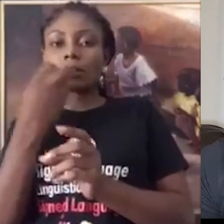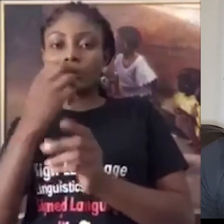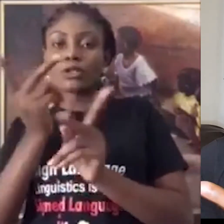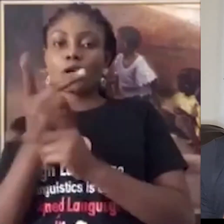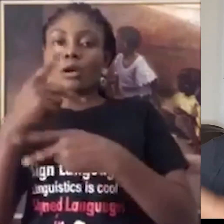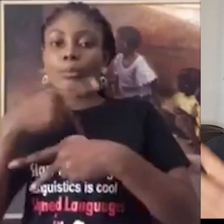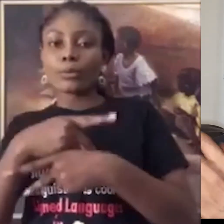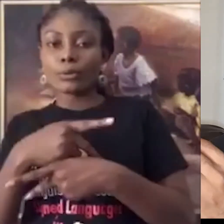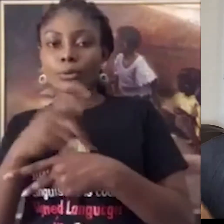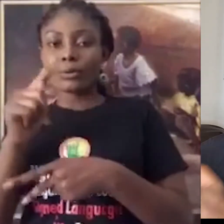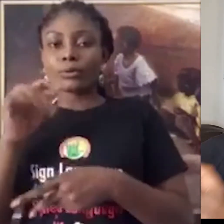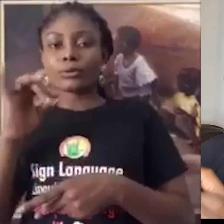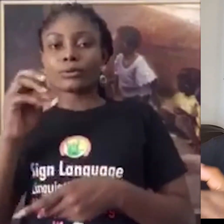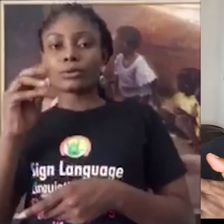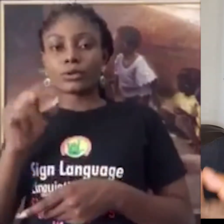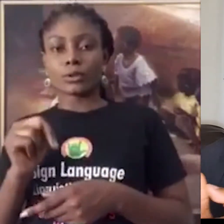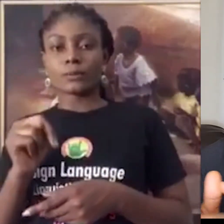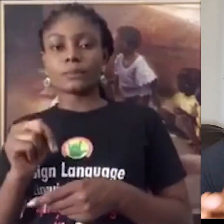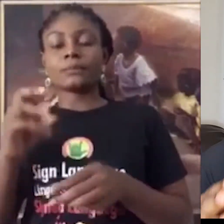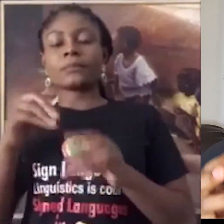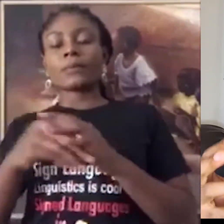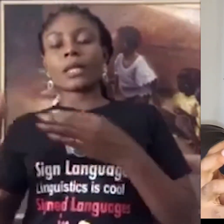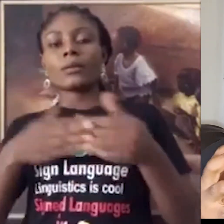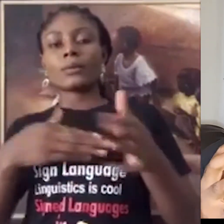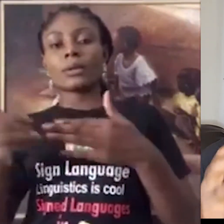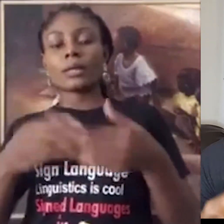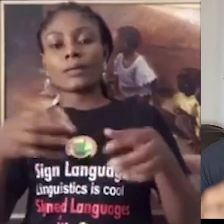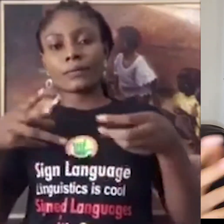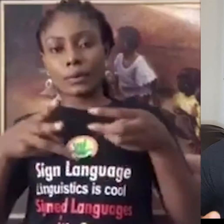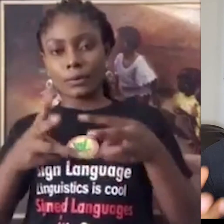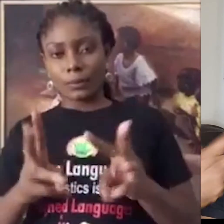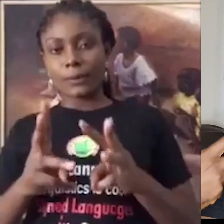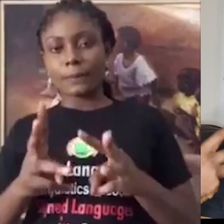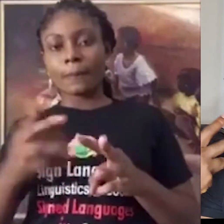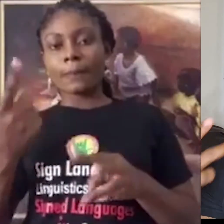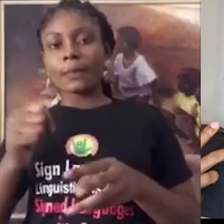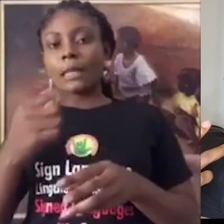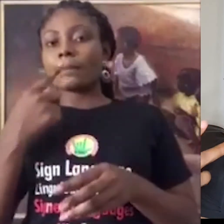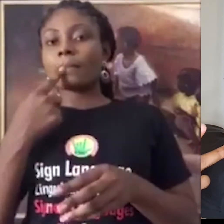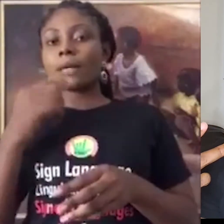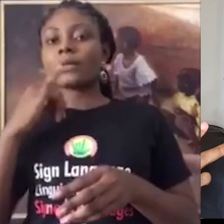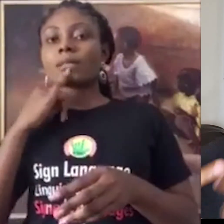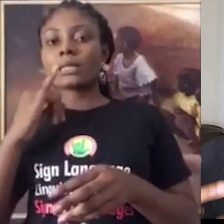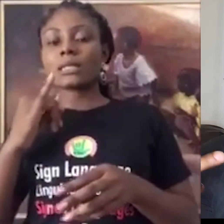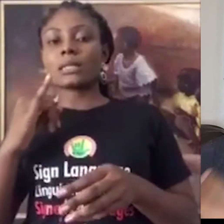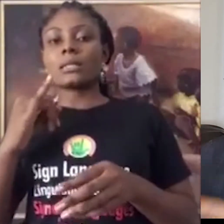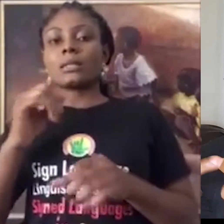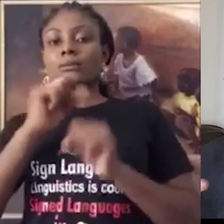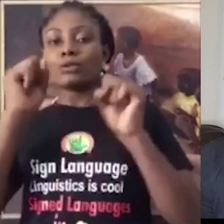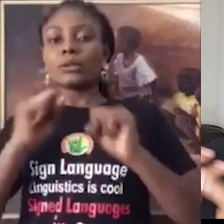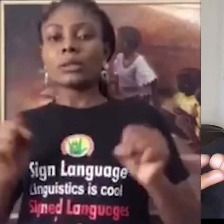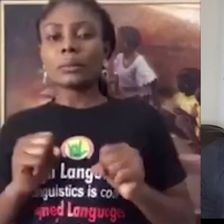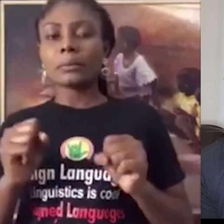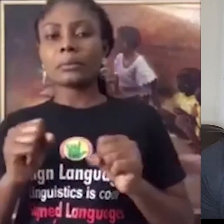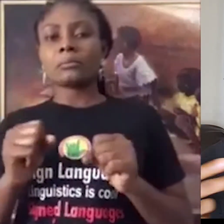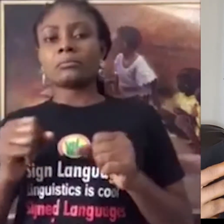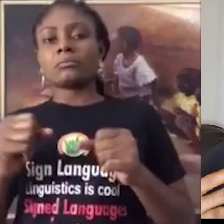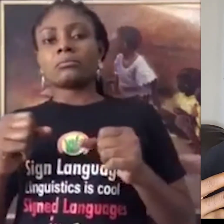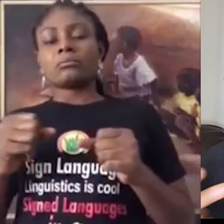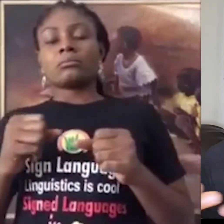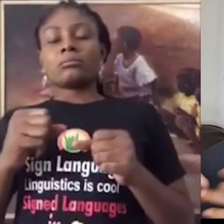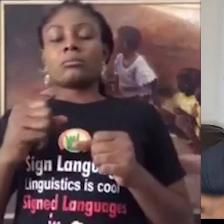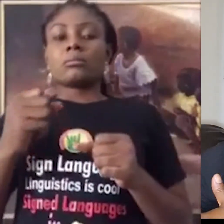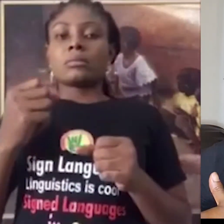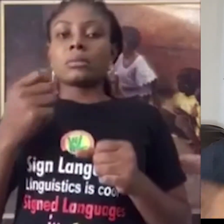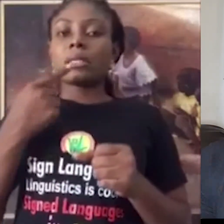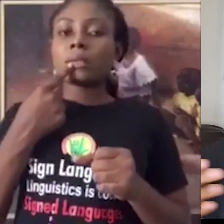production. And whichever way the mouth is shaped, just like I'm talking, and whatever contact either the